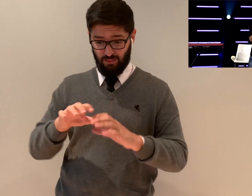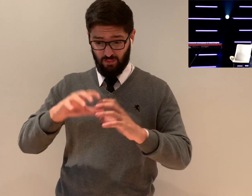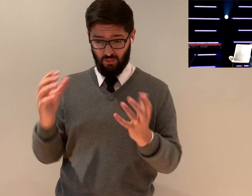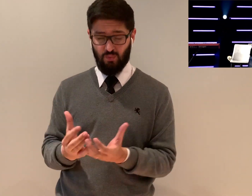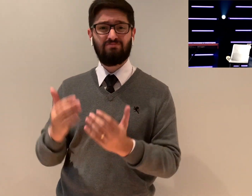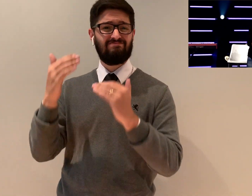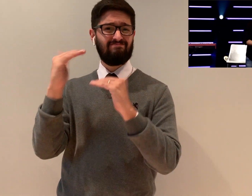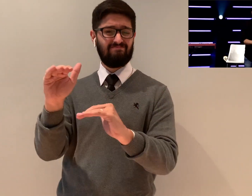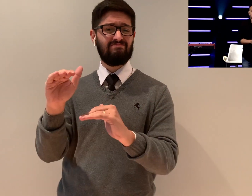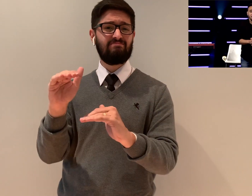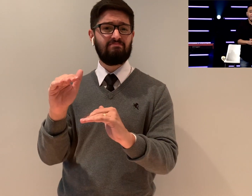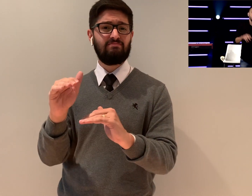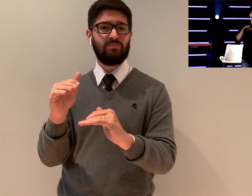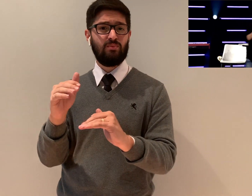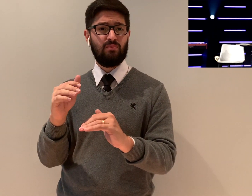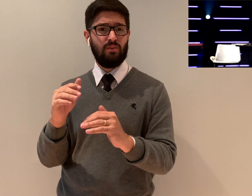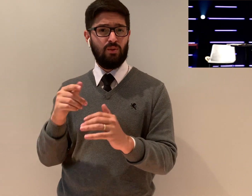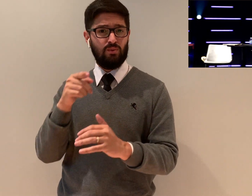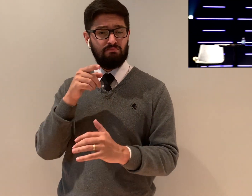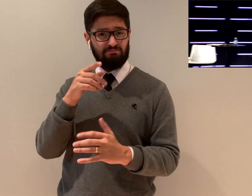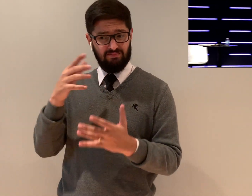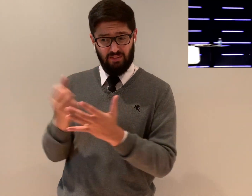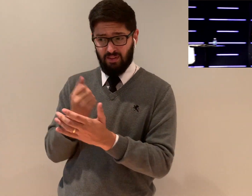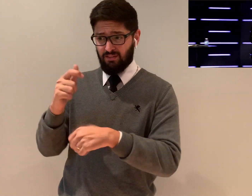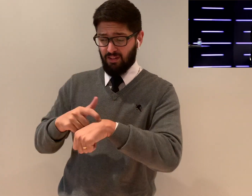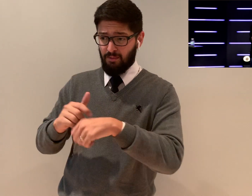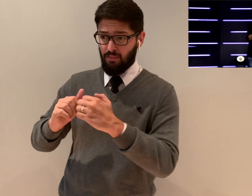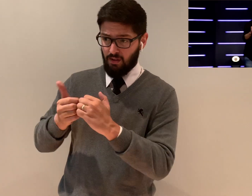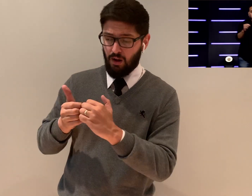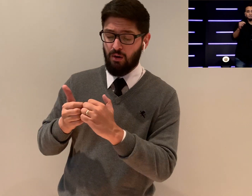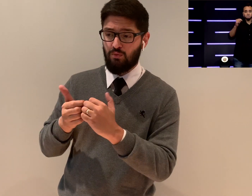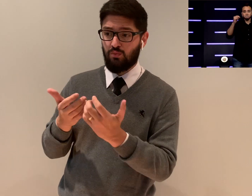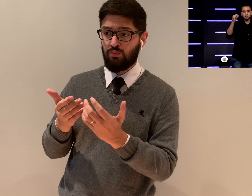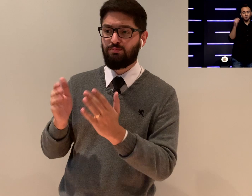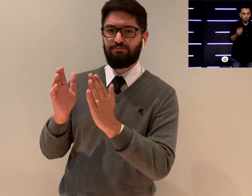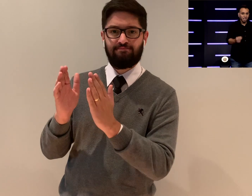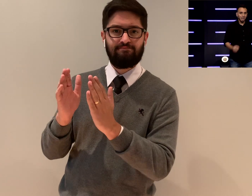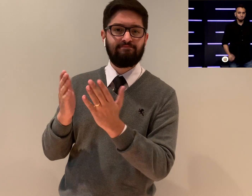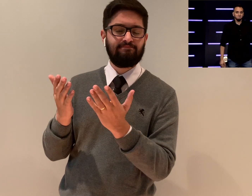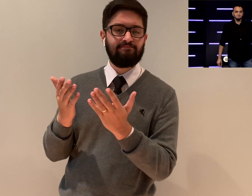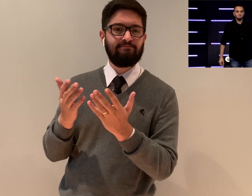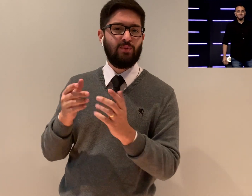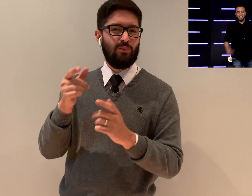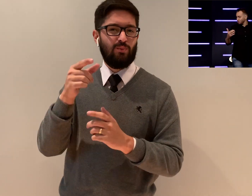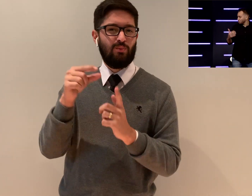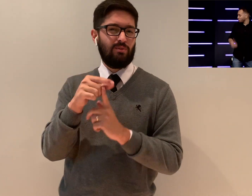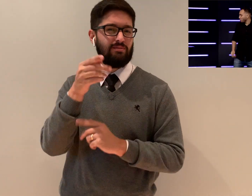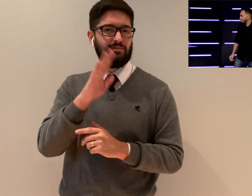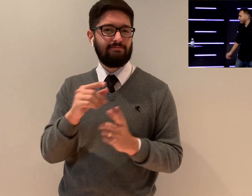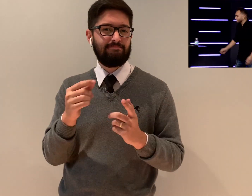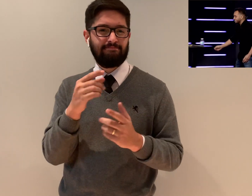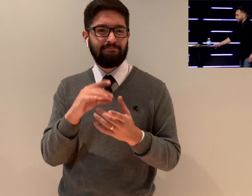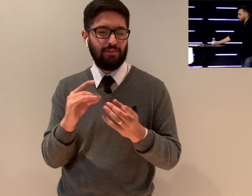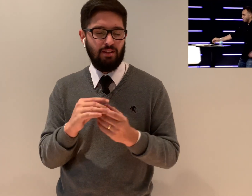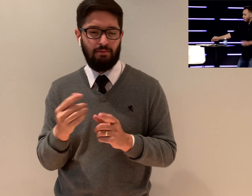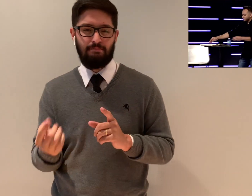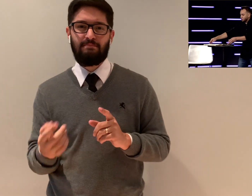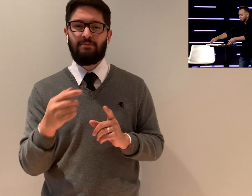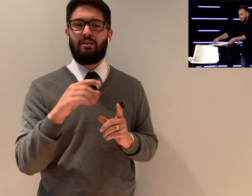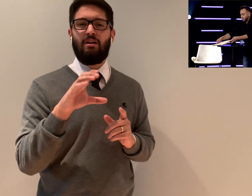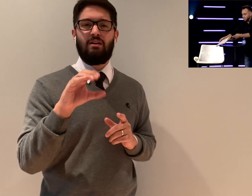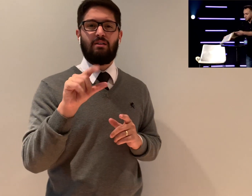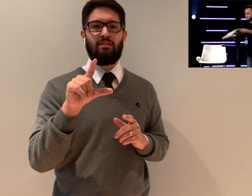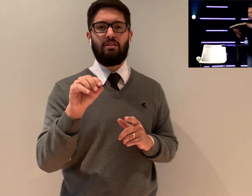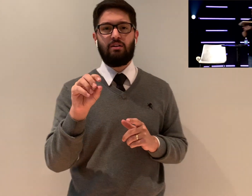limited here on this earth. And this is how you make the most of your time. And here's what the Word of God says, going back